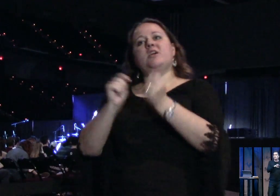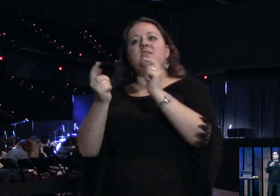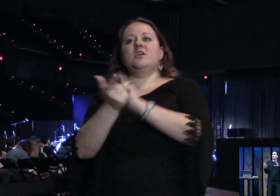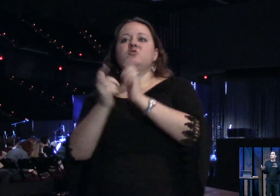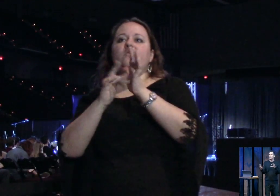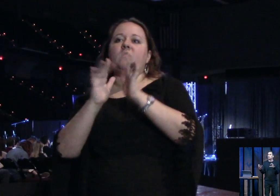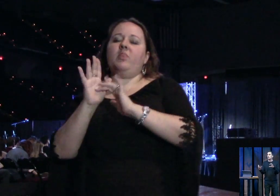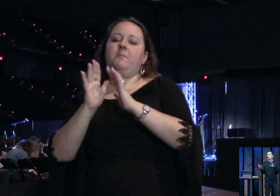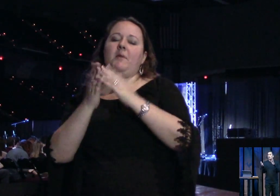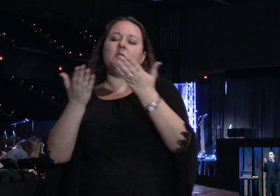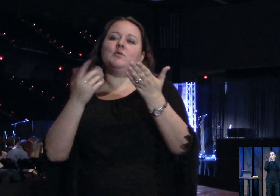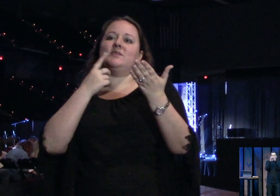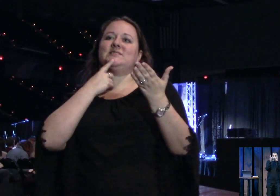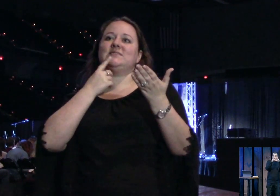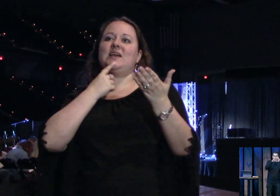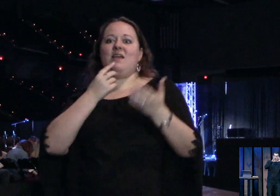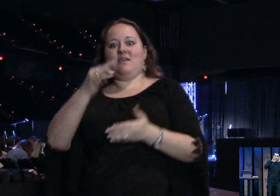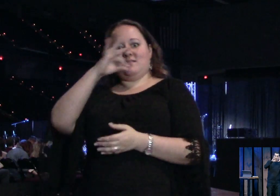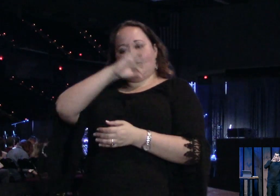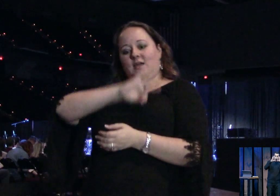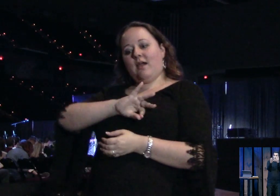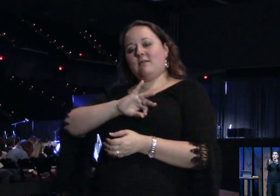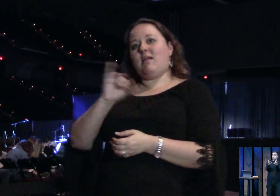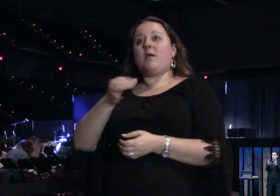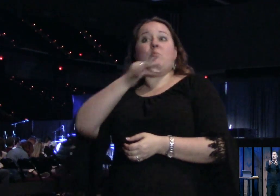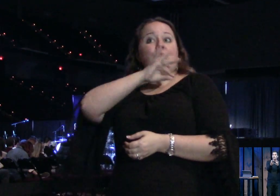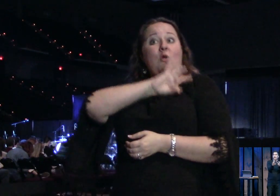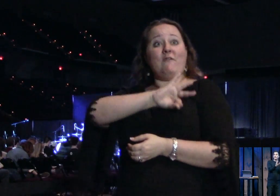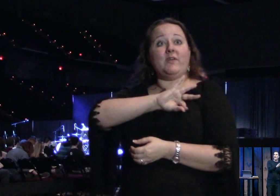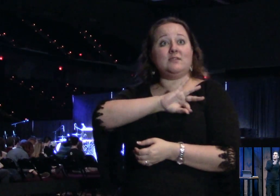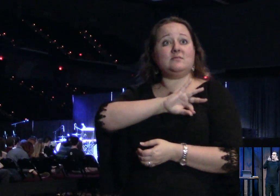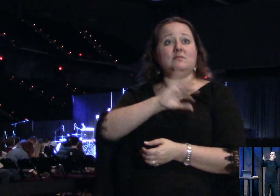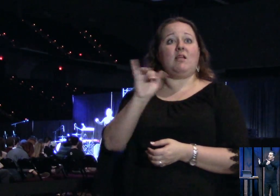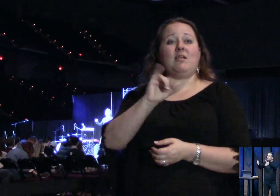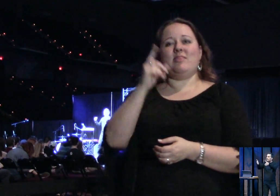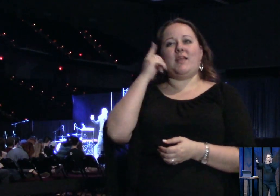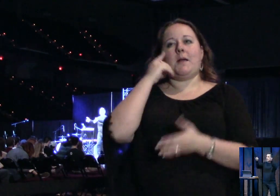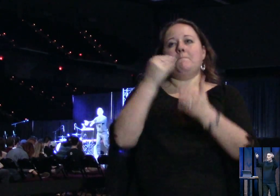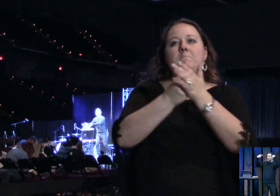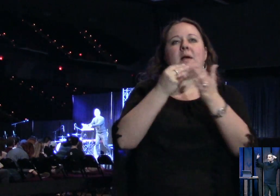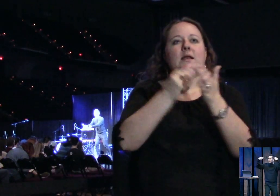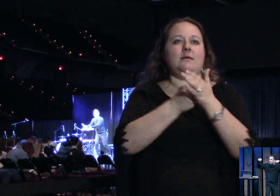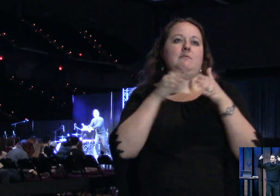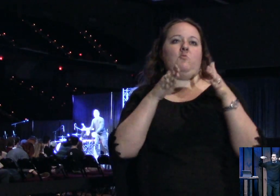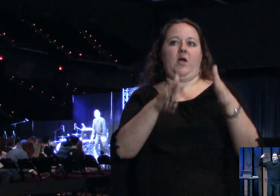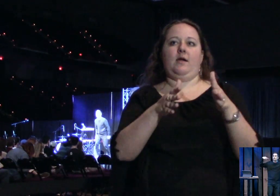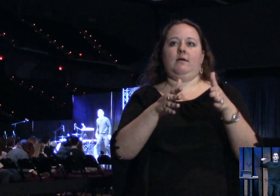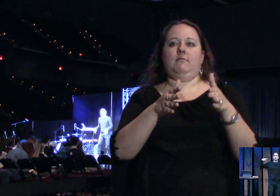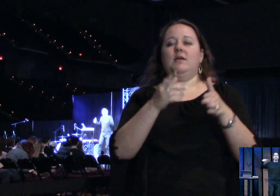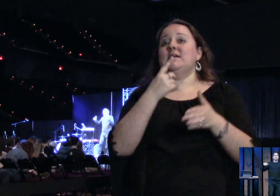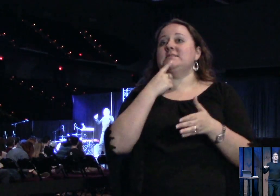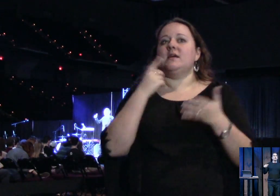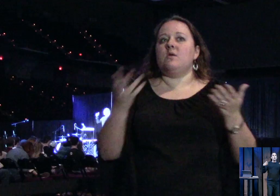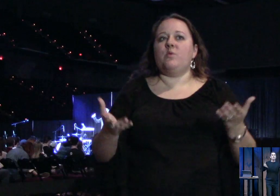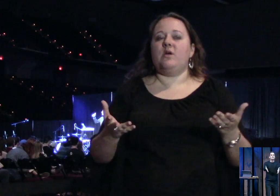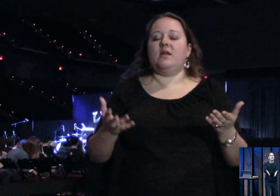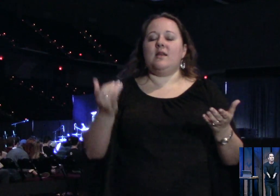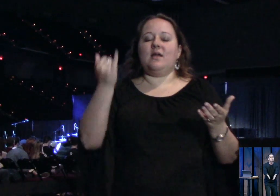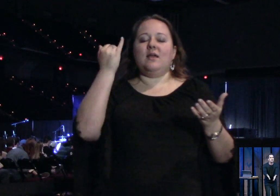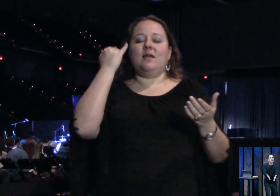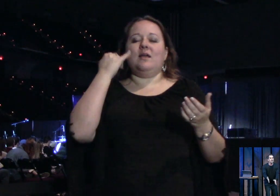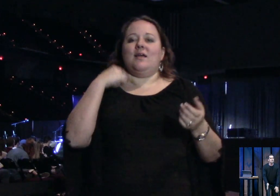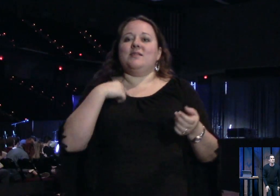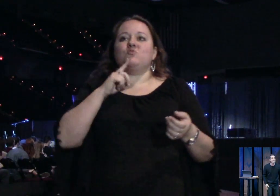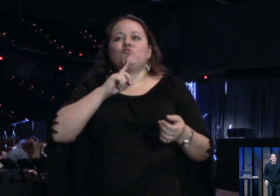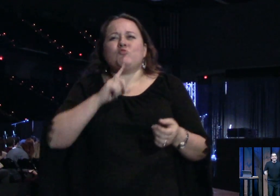gain? Another translation translates that word gain as profit. So think in financial terms. What